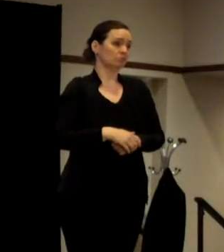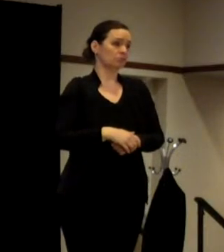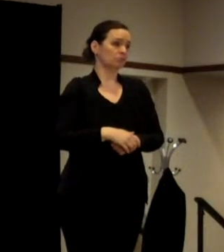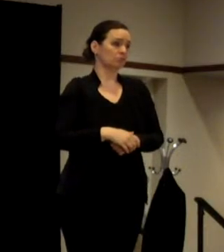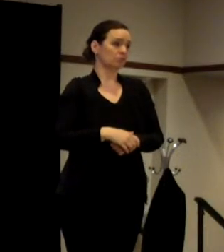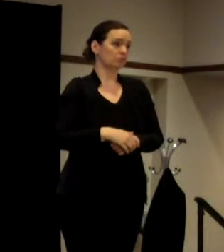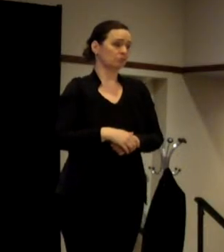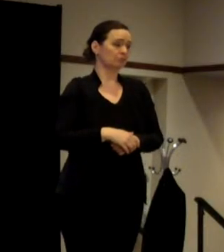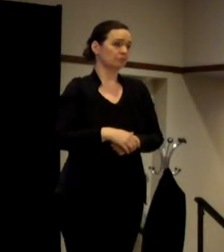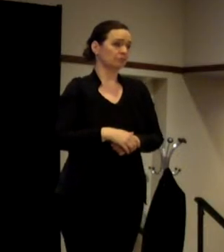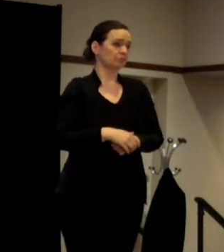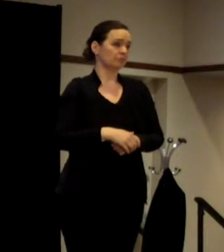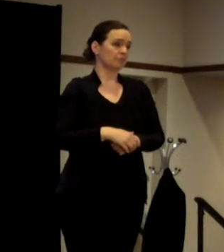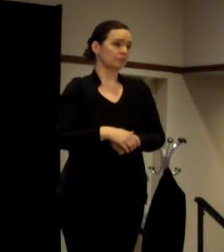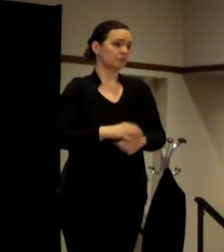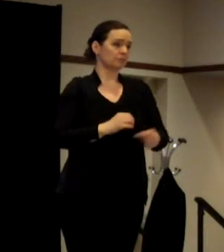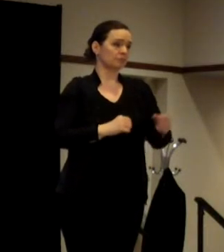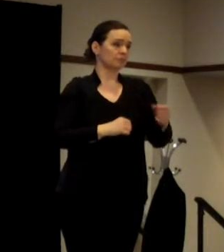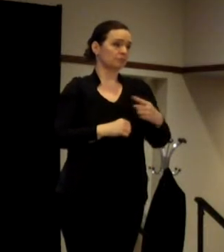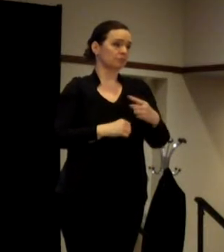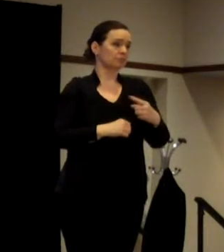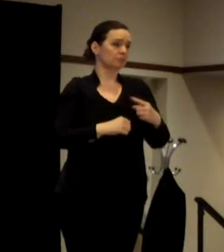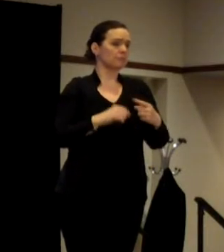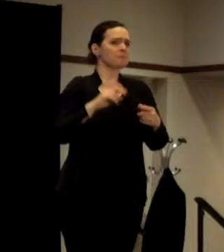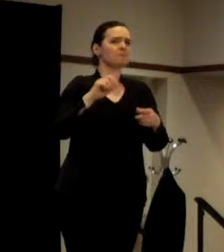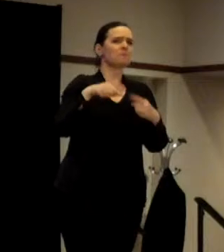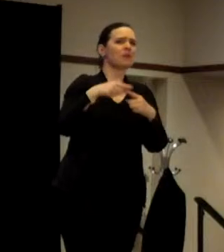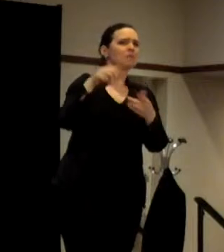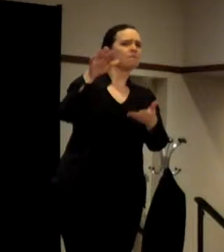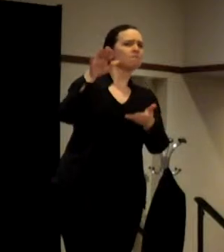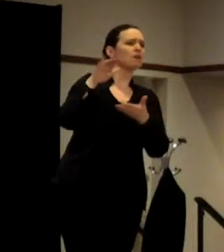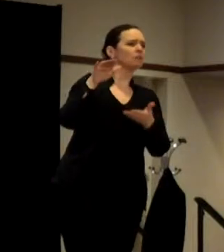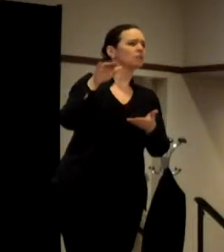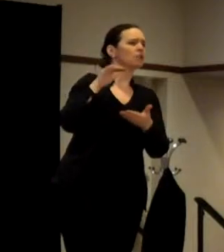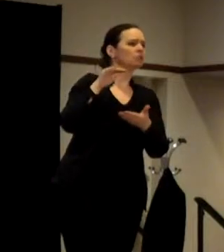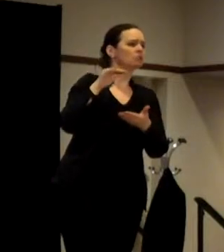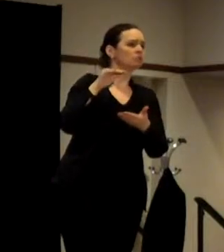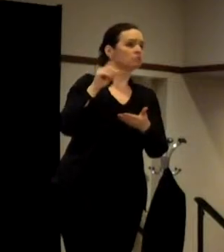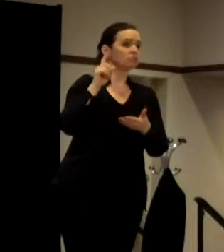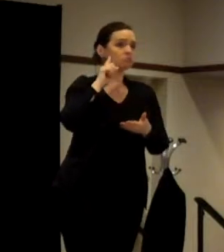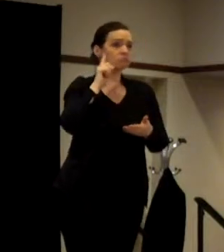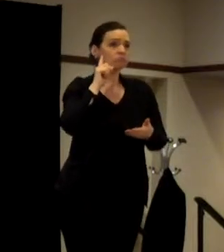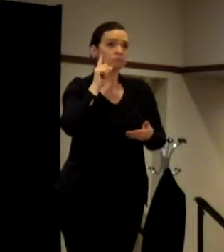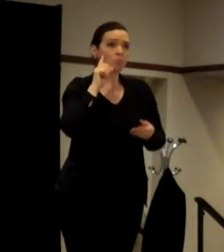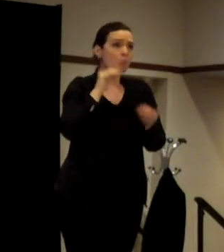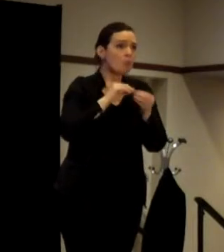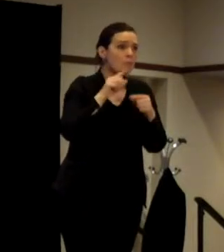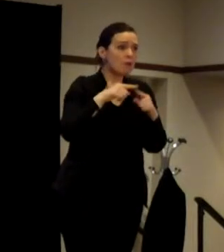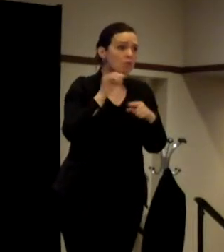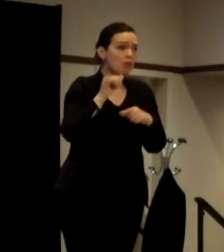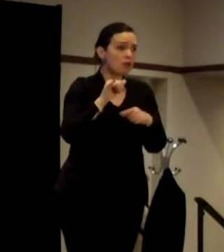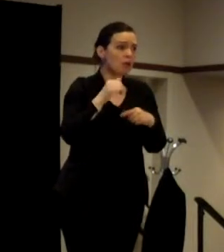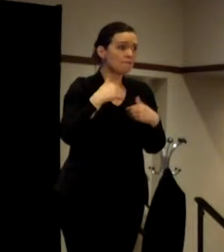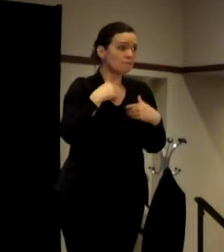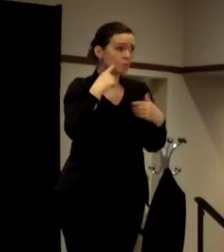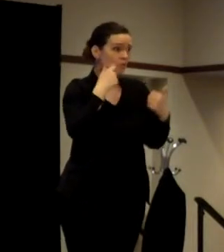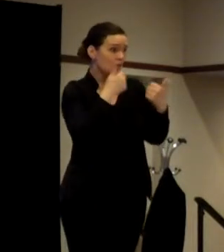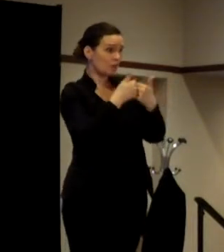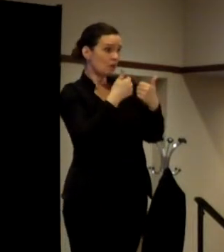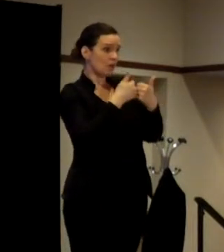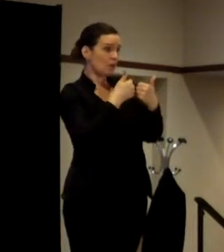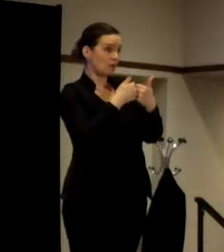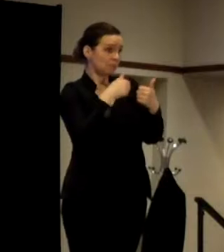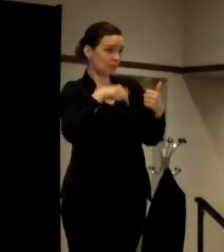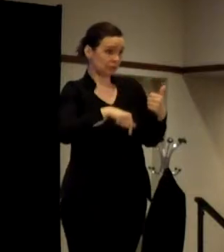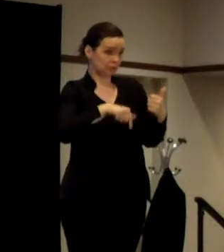All about vaccines and getting more vaccines. Is that kind of now the Hunger Games of trying to get vaccines in this community?